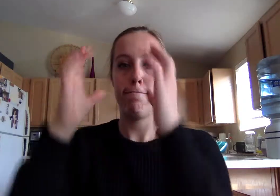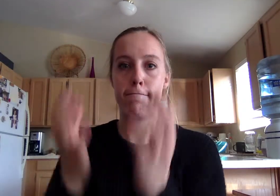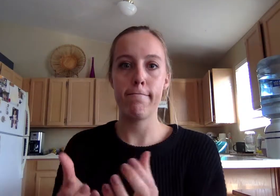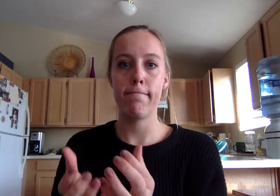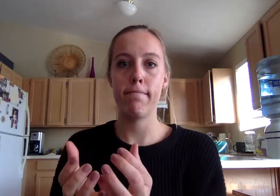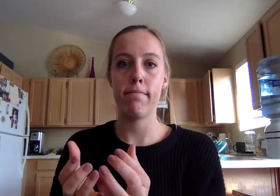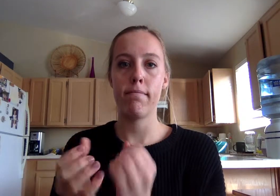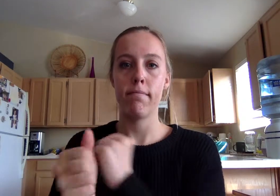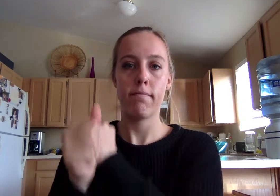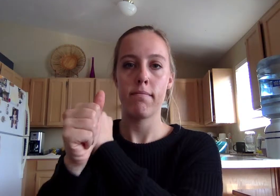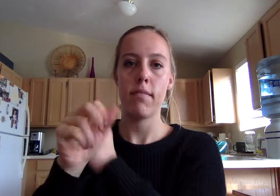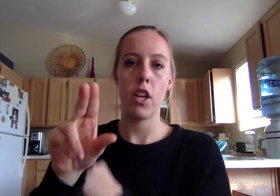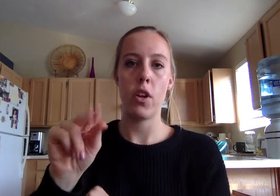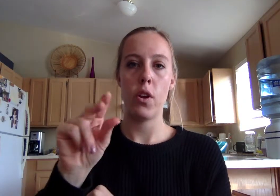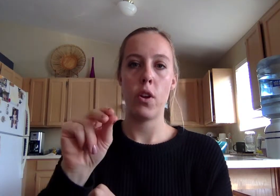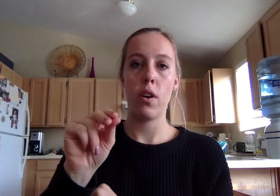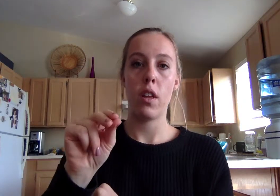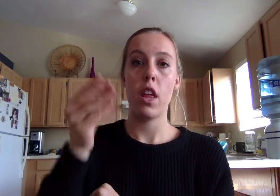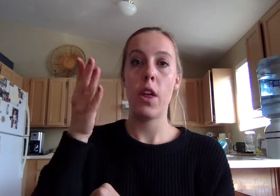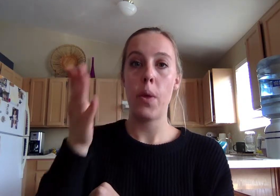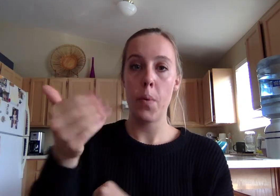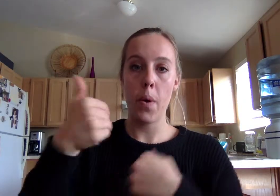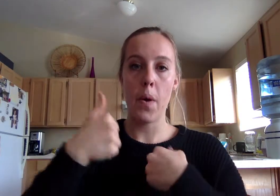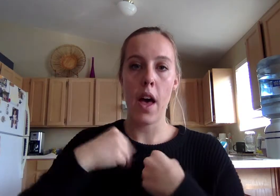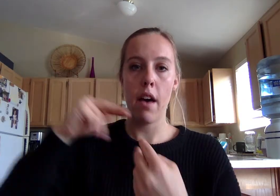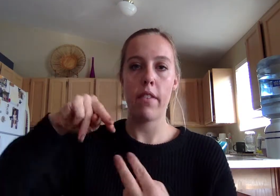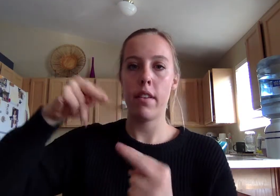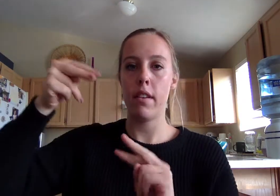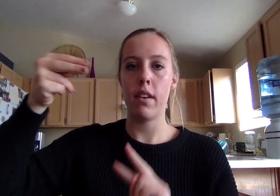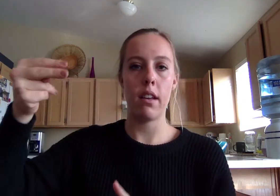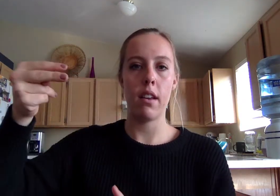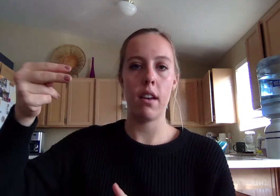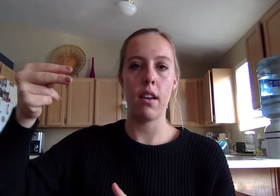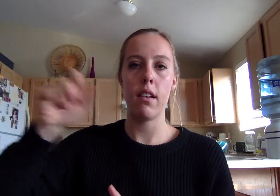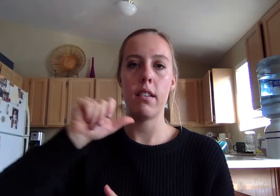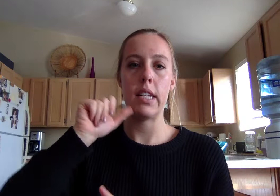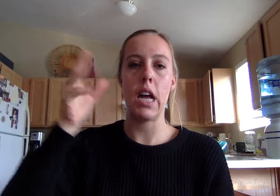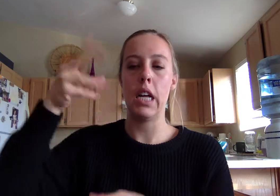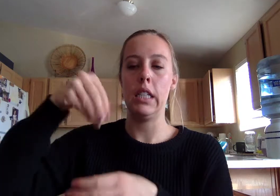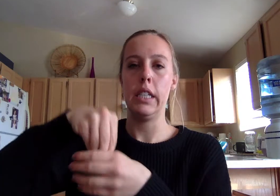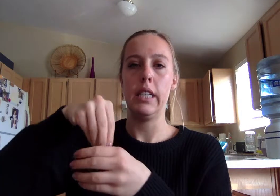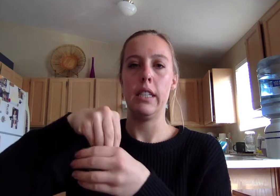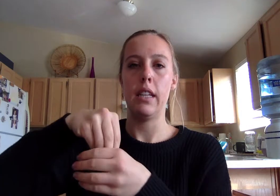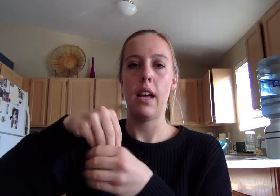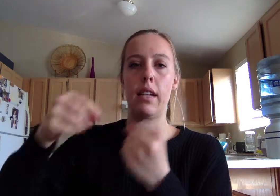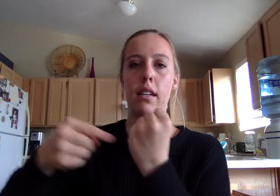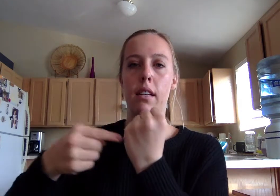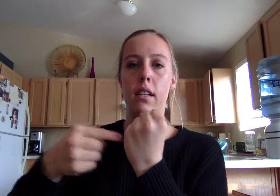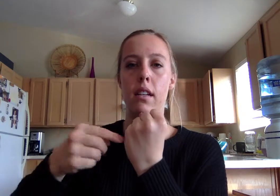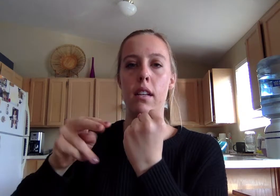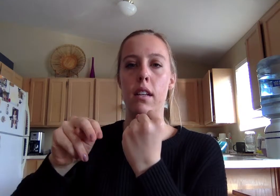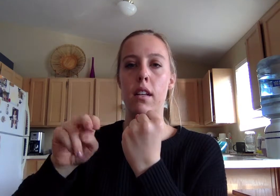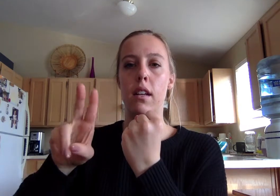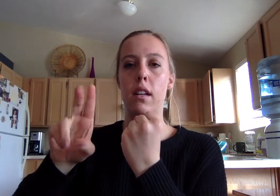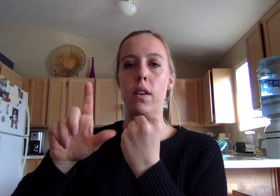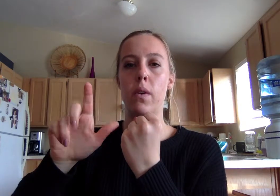They do have genetic material, but it's not contained within a nucleus. Prokaryotic cells are always one-celled